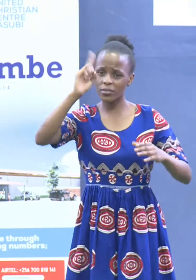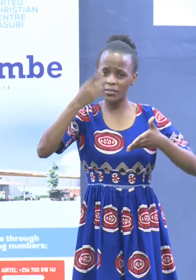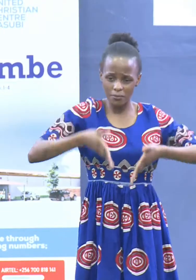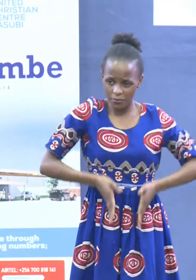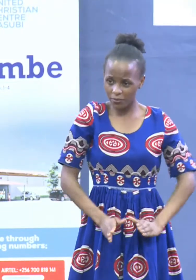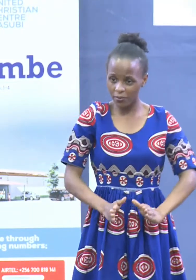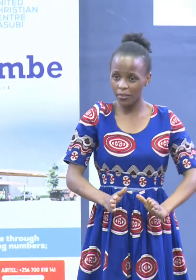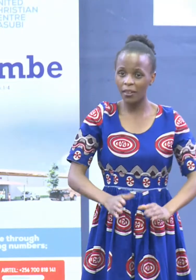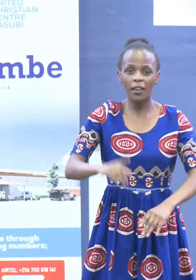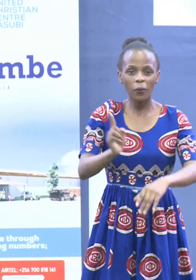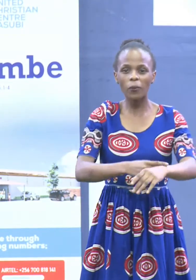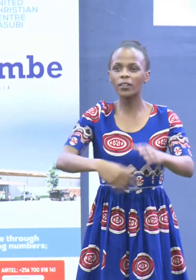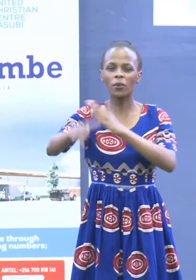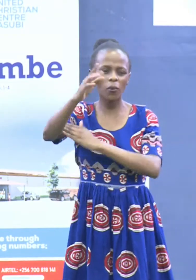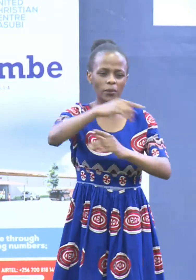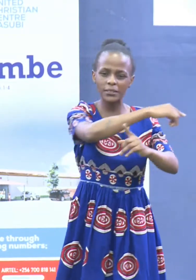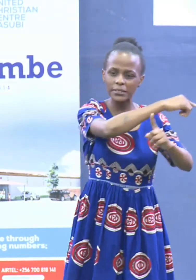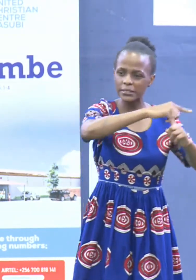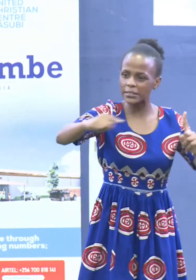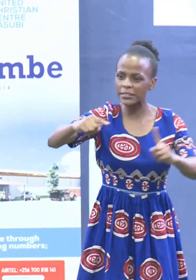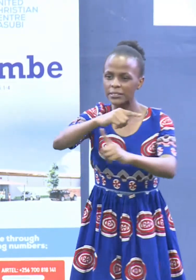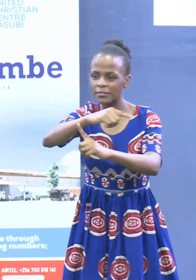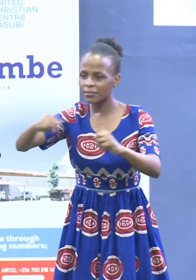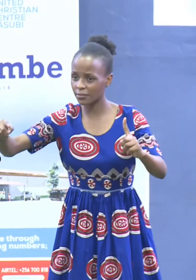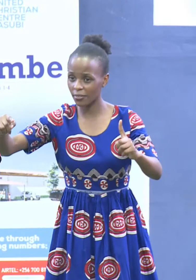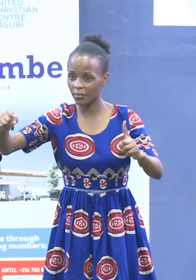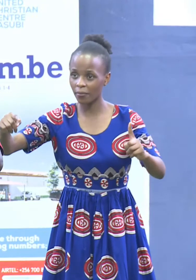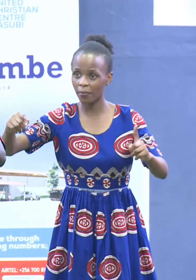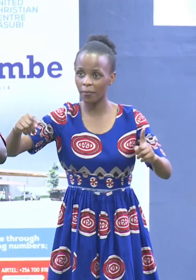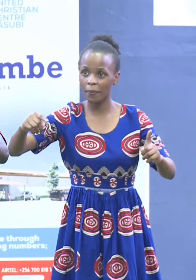of Egypt. Bwe yali abatta. That when he was killing them.